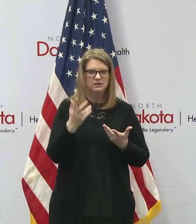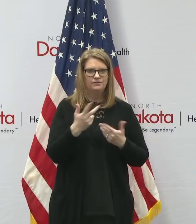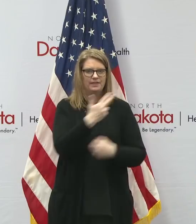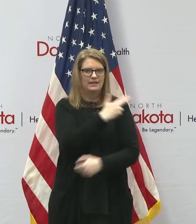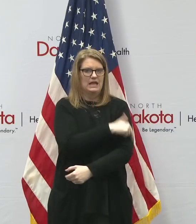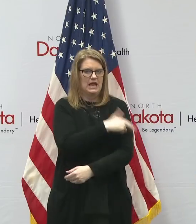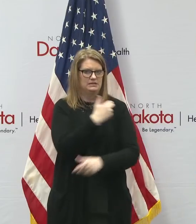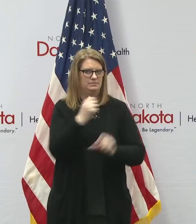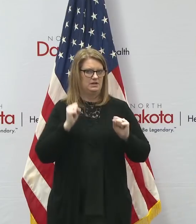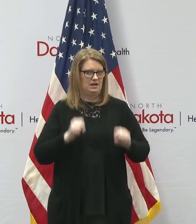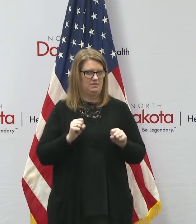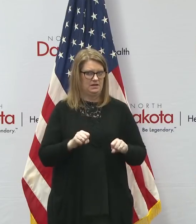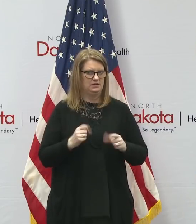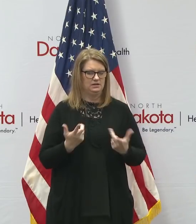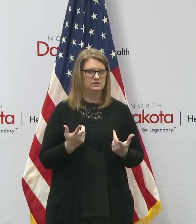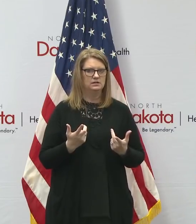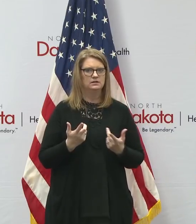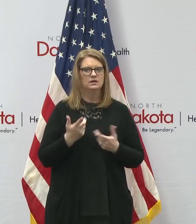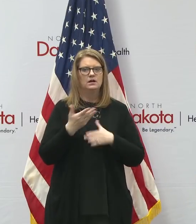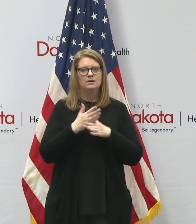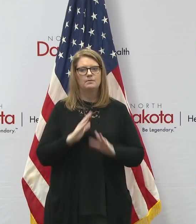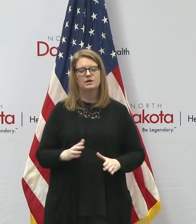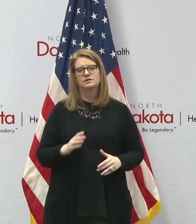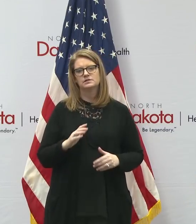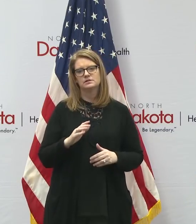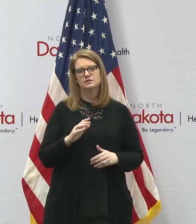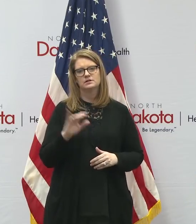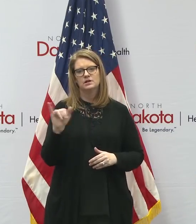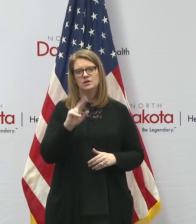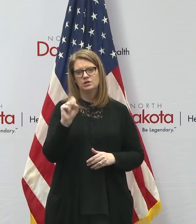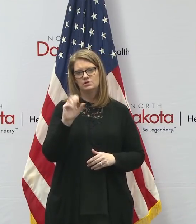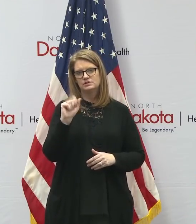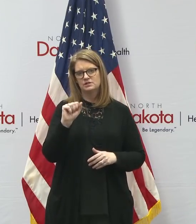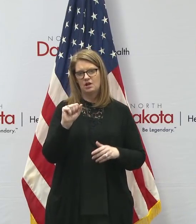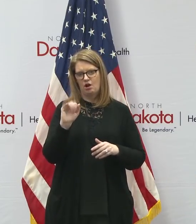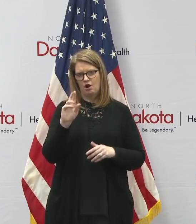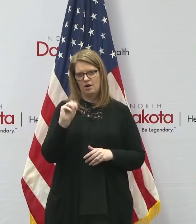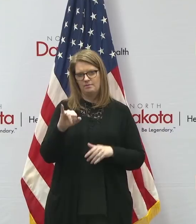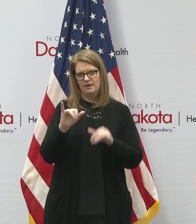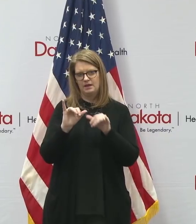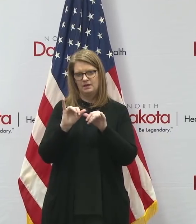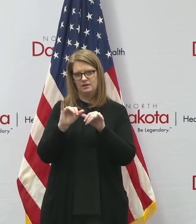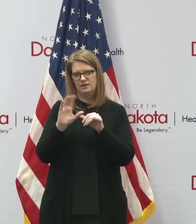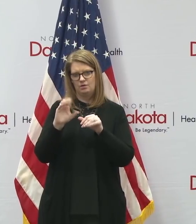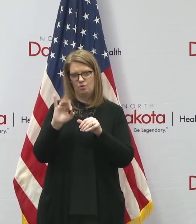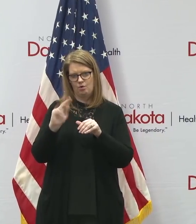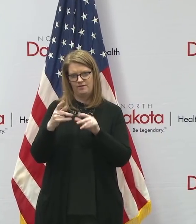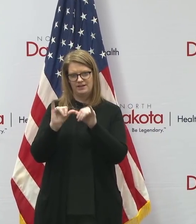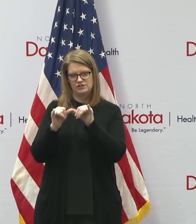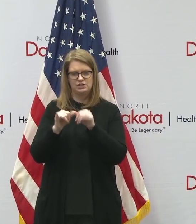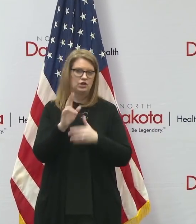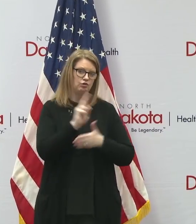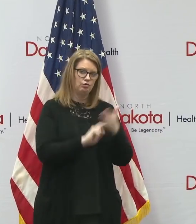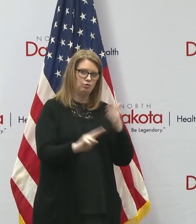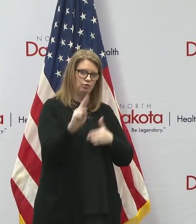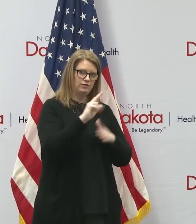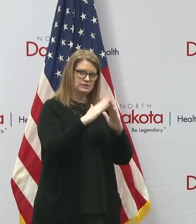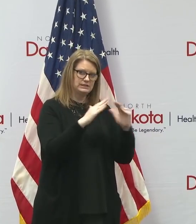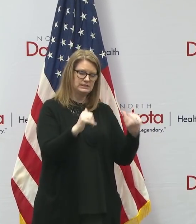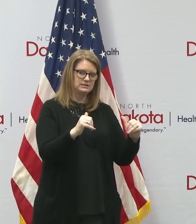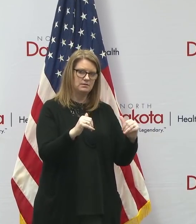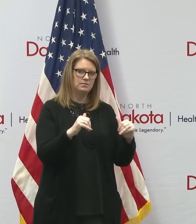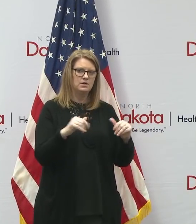earlier this week. Our partners on this are the U.S. Army Corps of Engineers, the university system, and